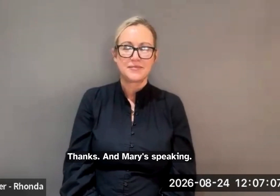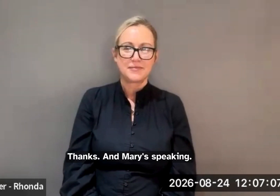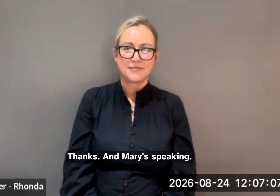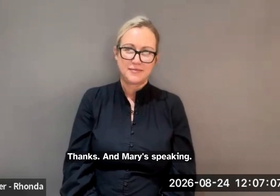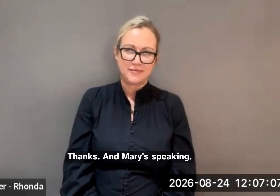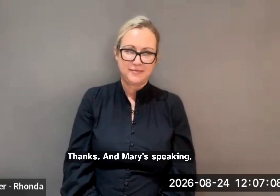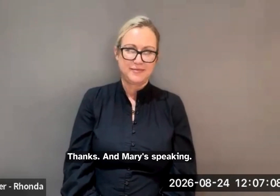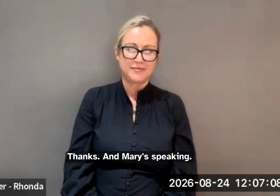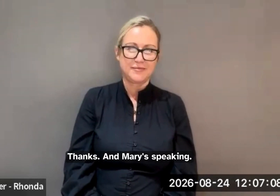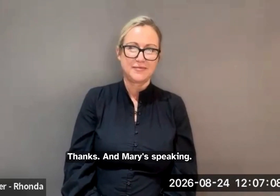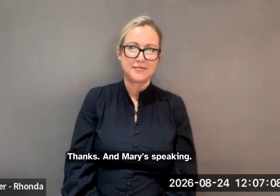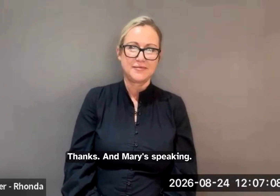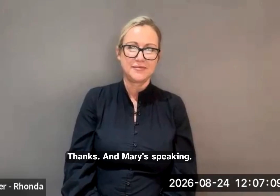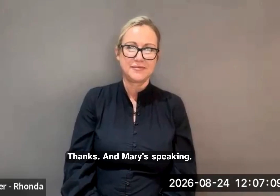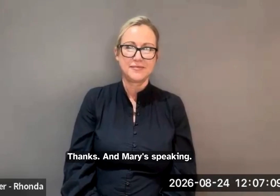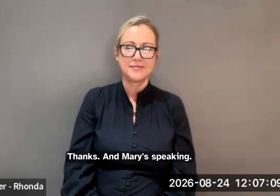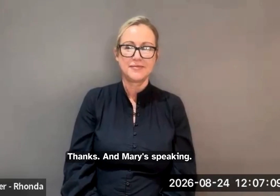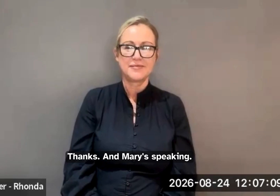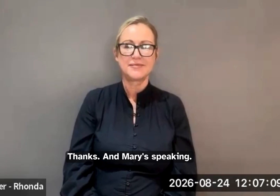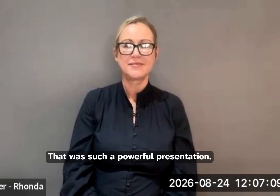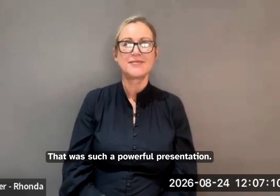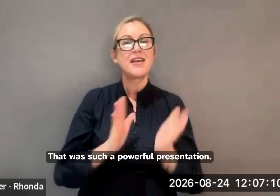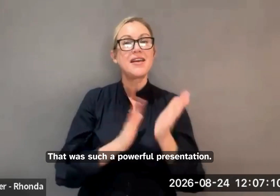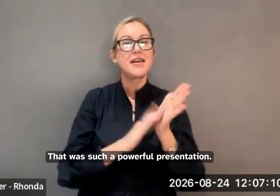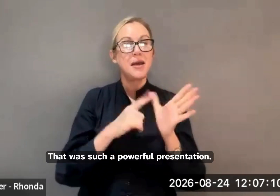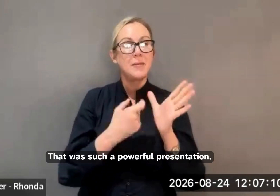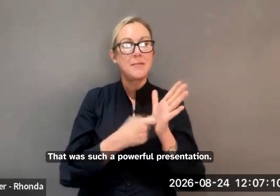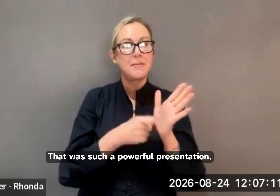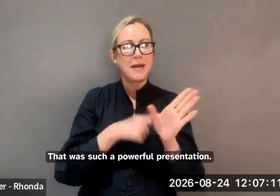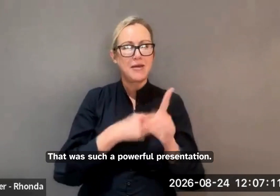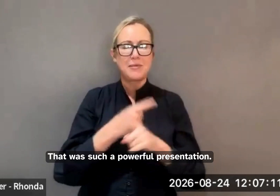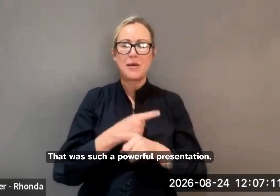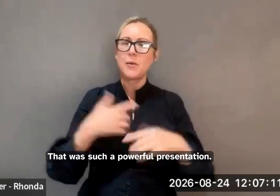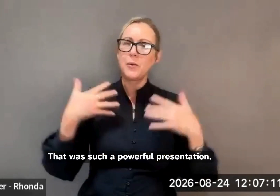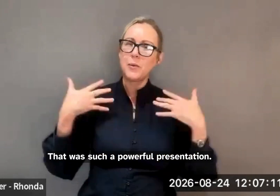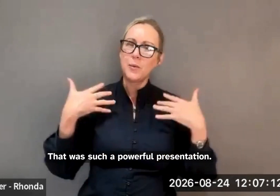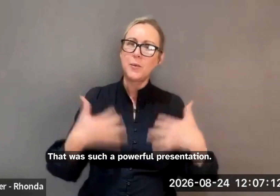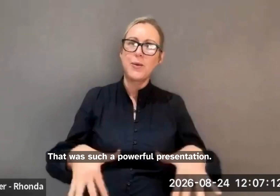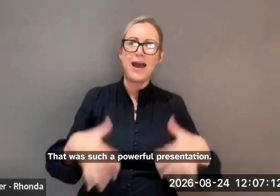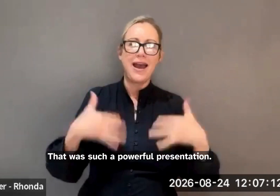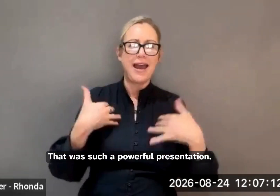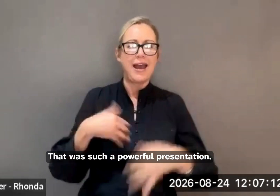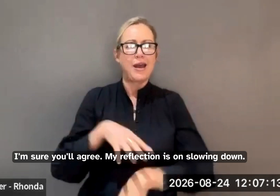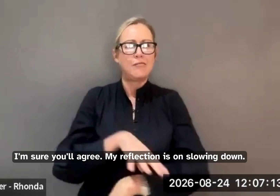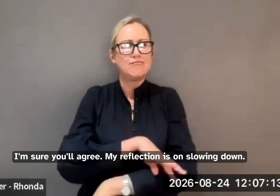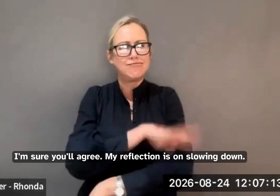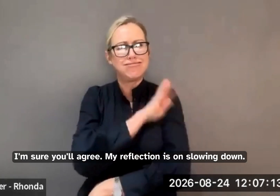Thanks. And Mary speaking, that was such a powerful